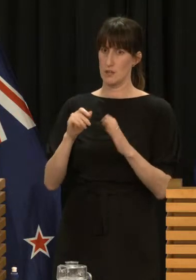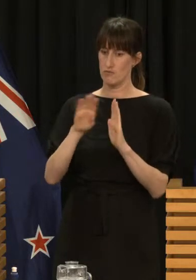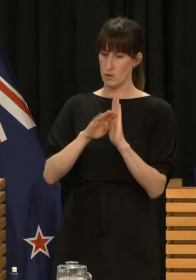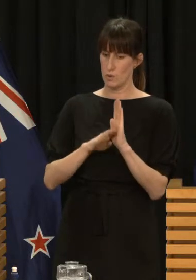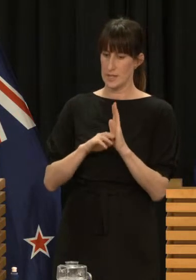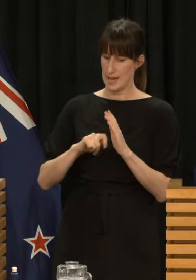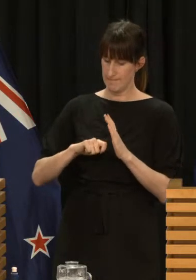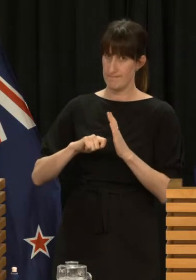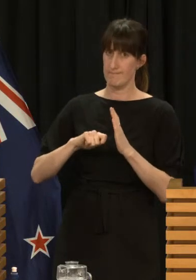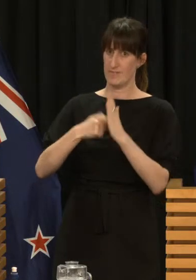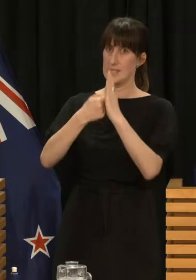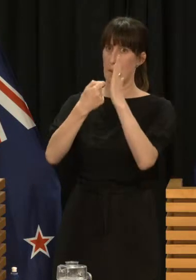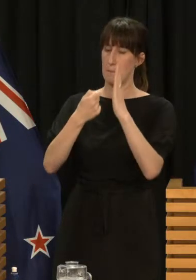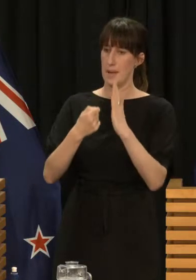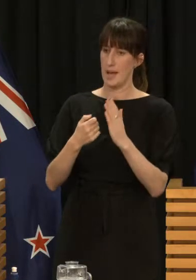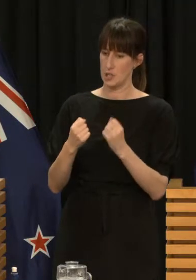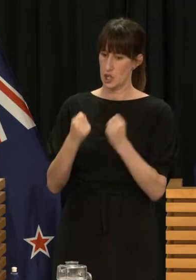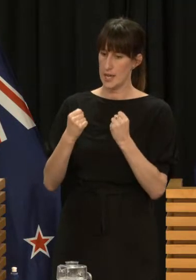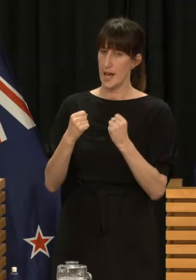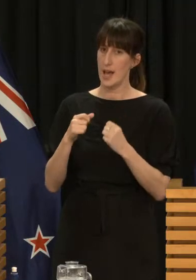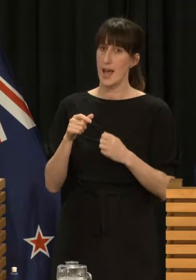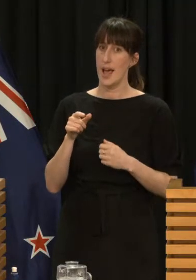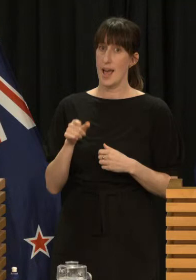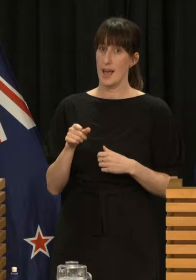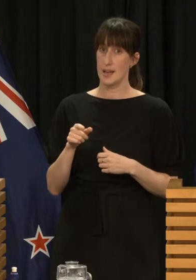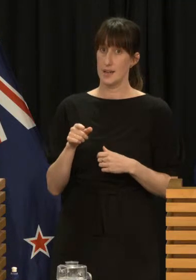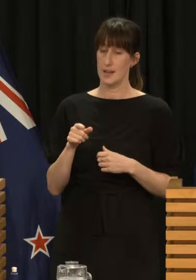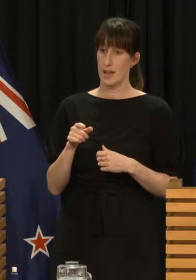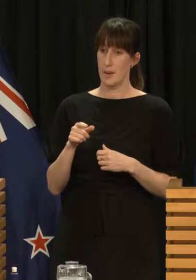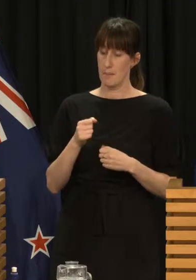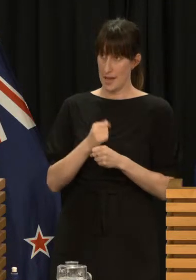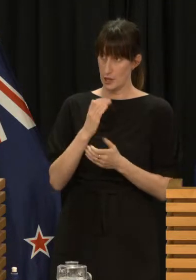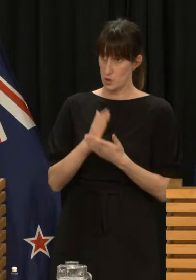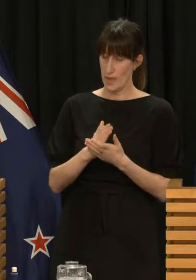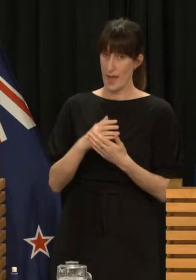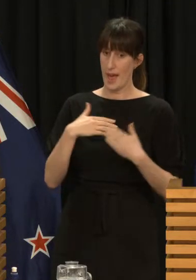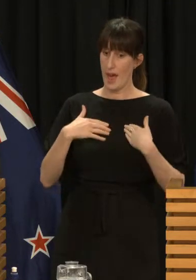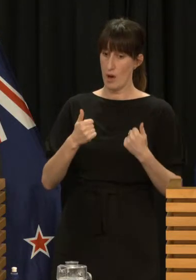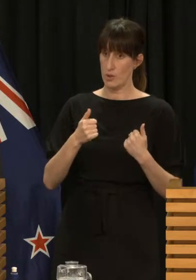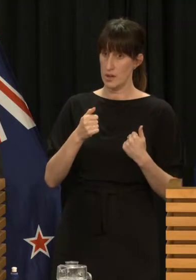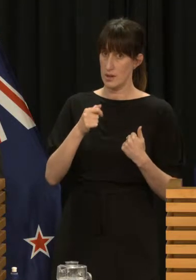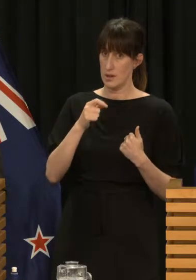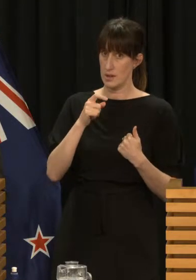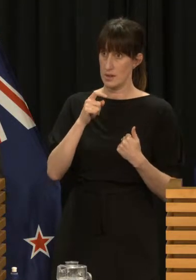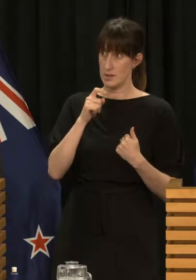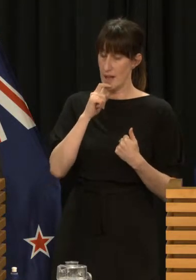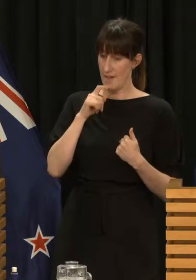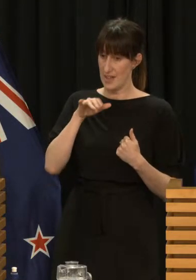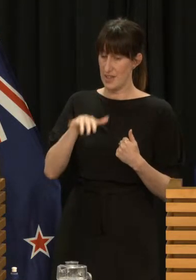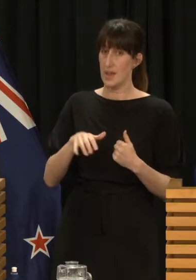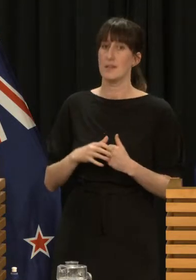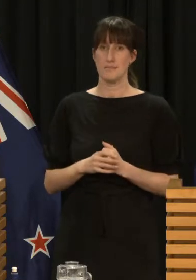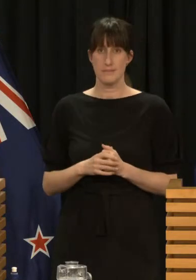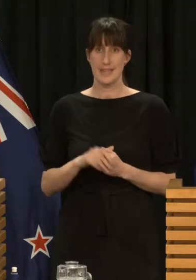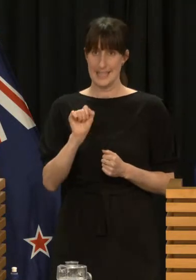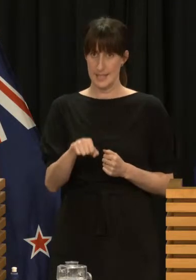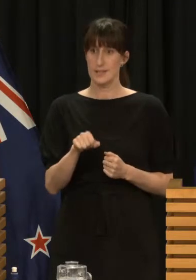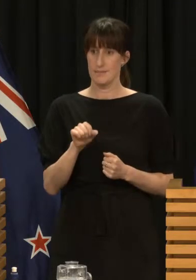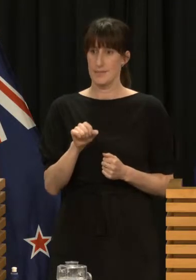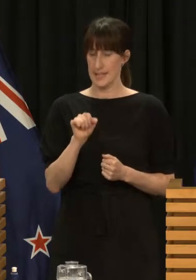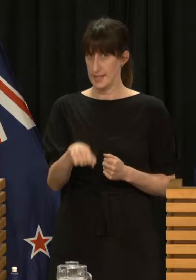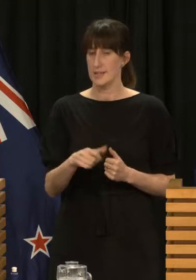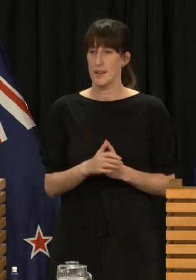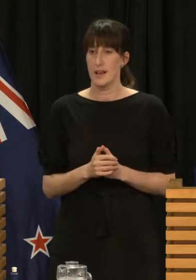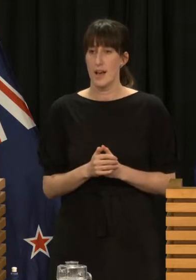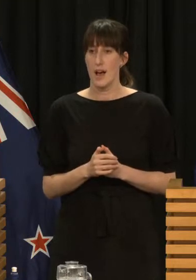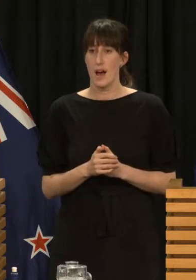health expertise are in there? Yes and yes. So yes, I have been talking to them. I have made it very clear